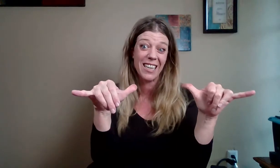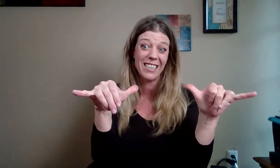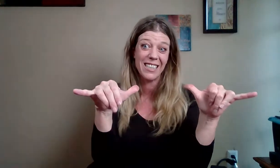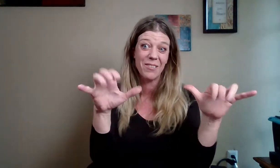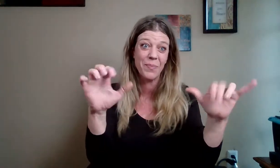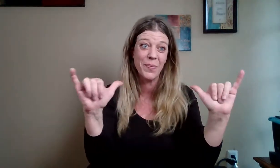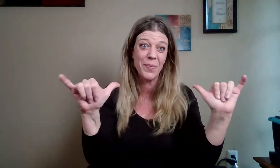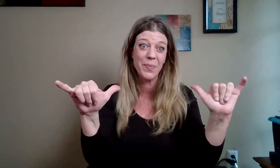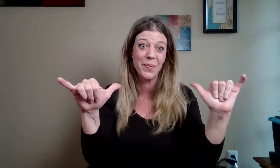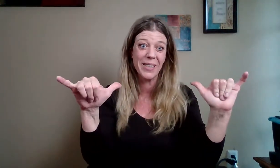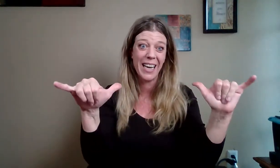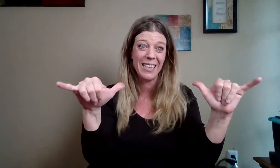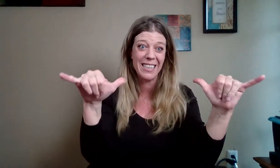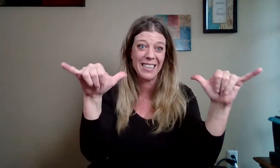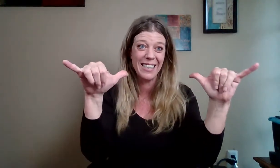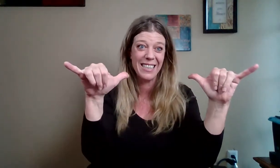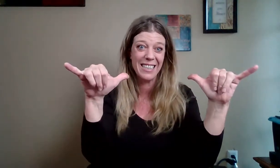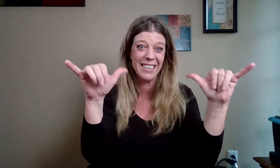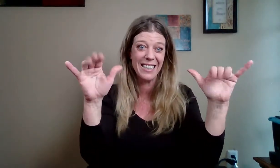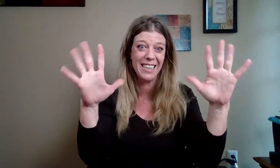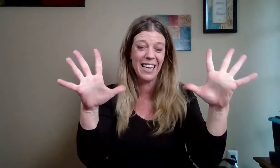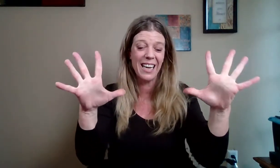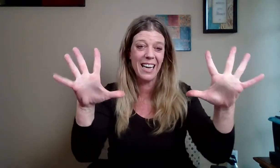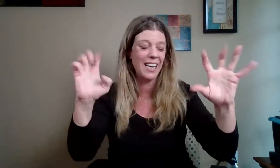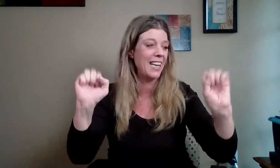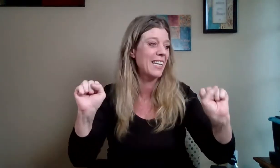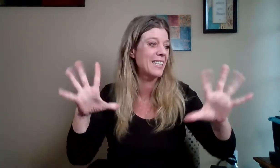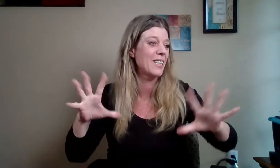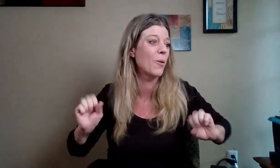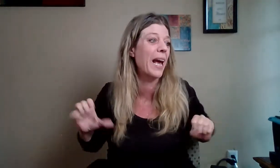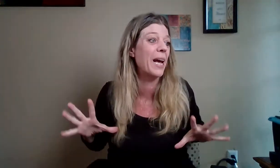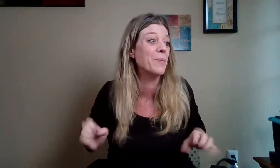stretch. Yes? Yes. Okay.